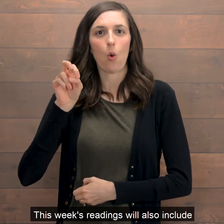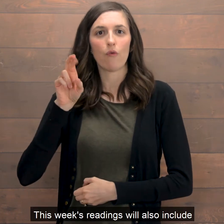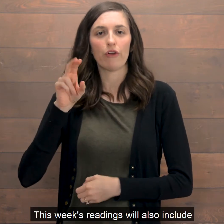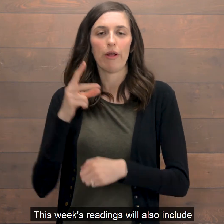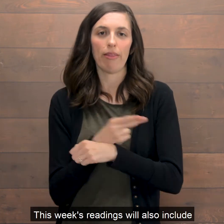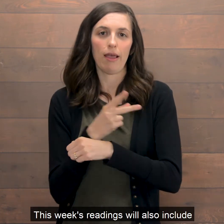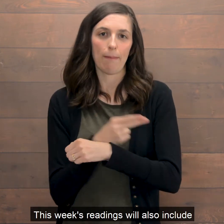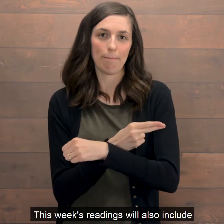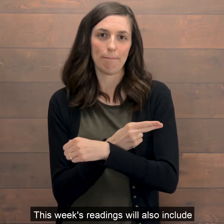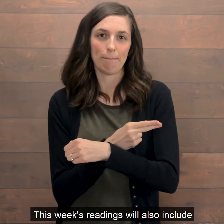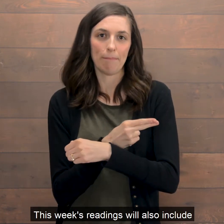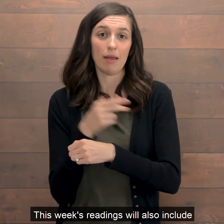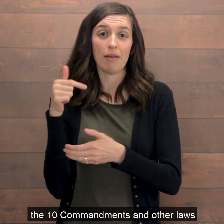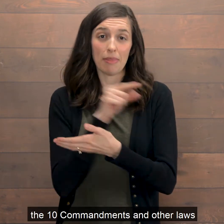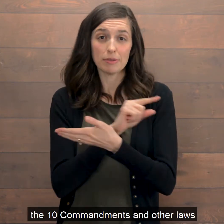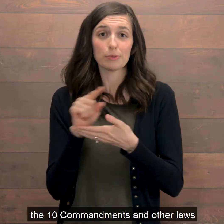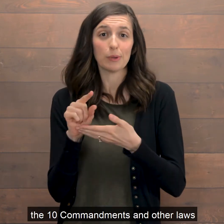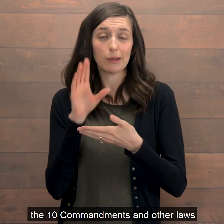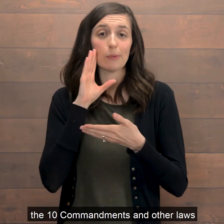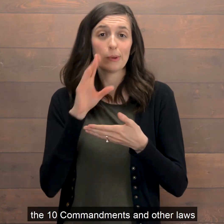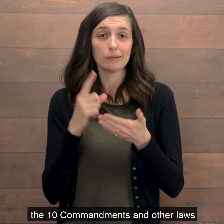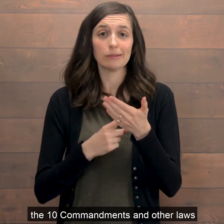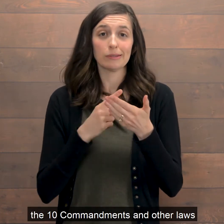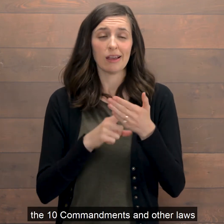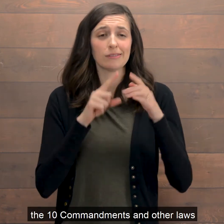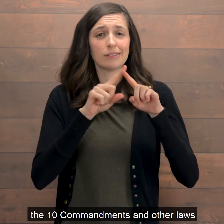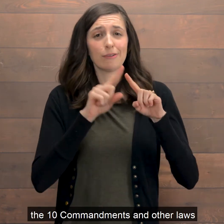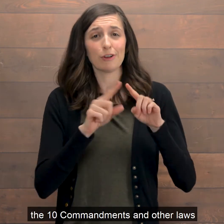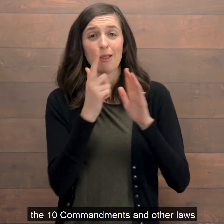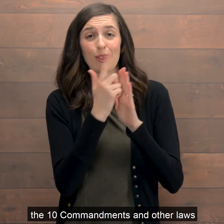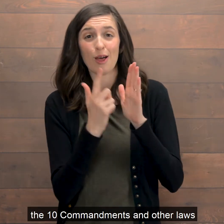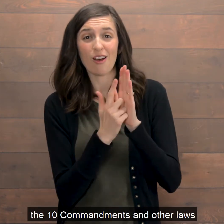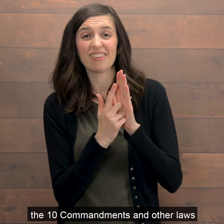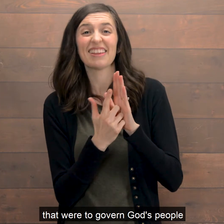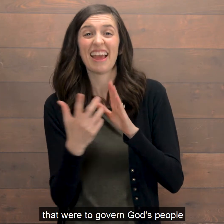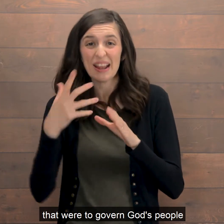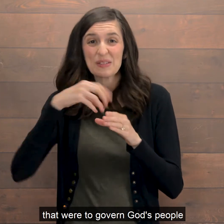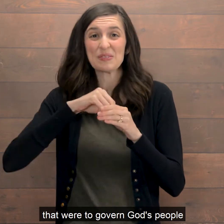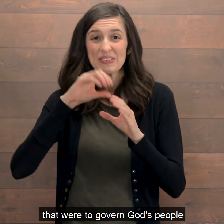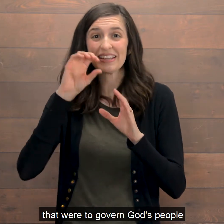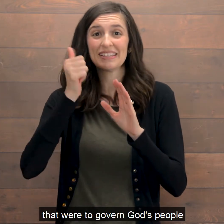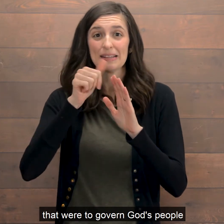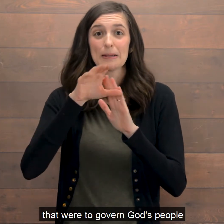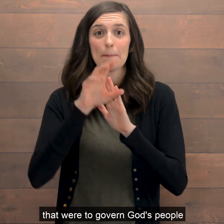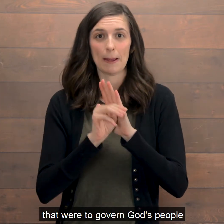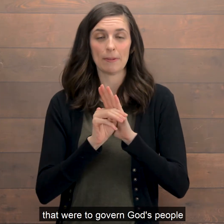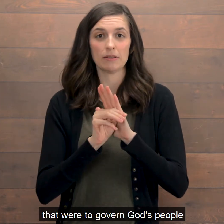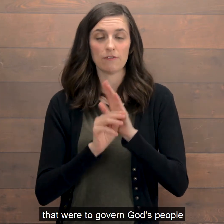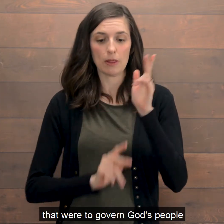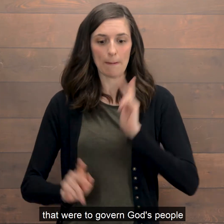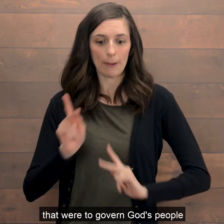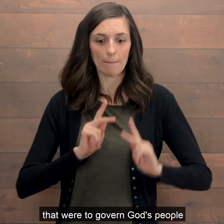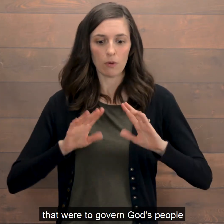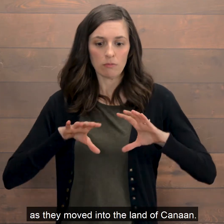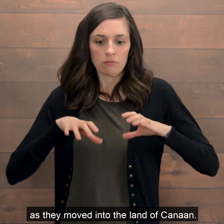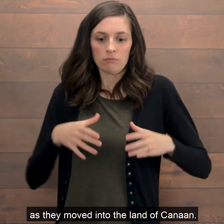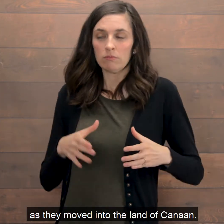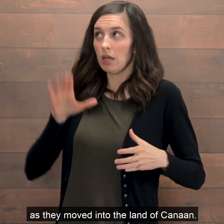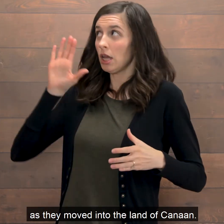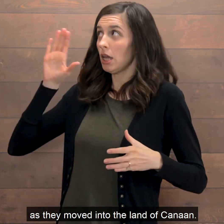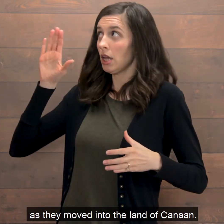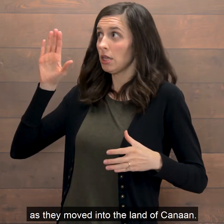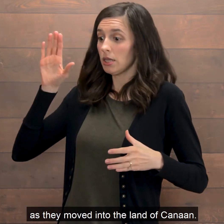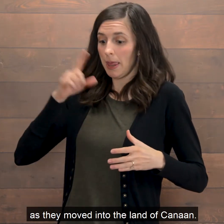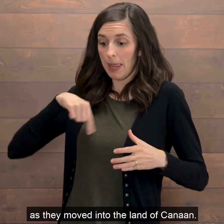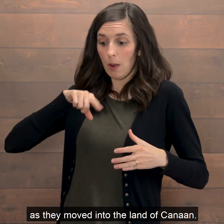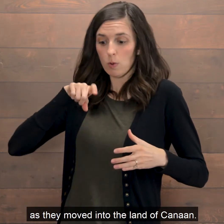This week's readings will also include the 10 Commandments and other laws that were to govern God's people as they